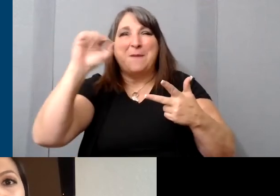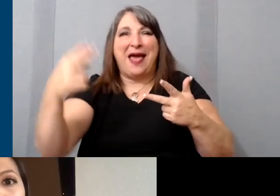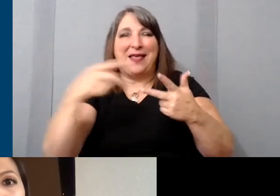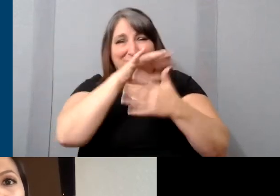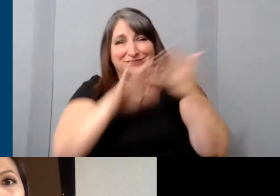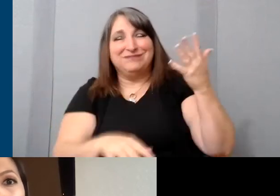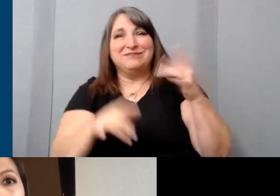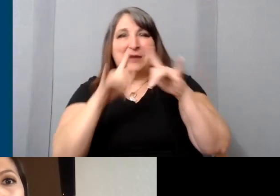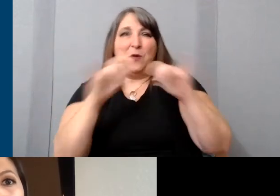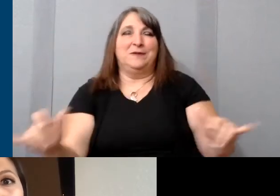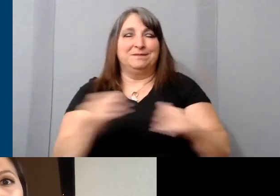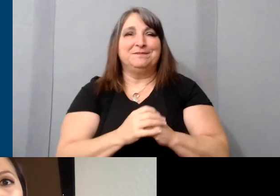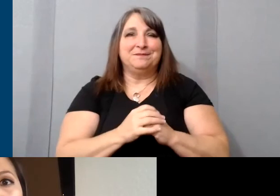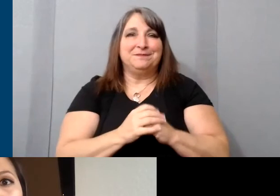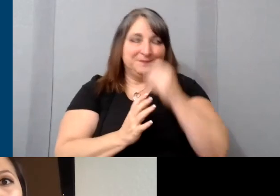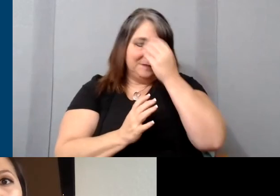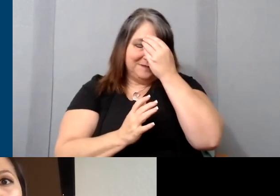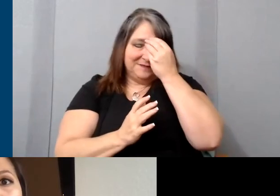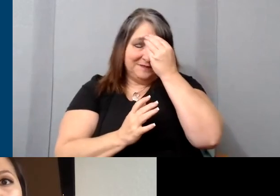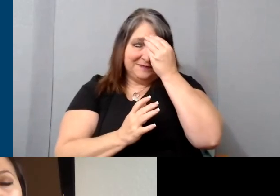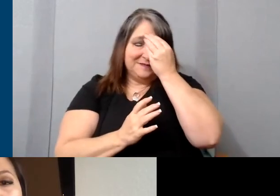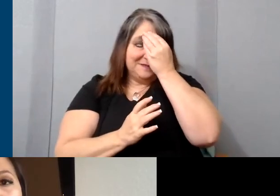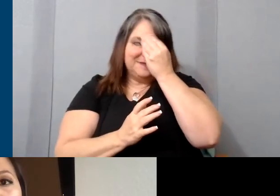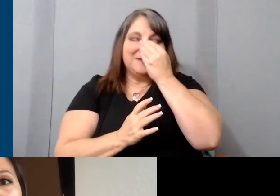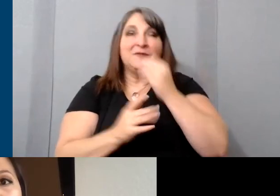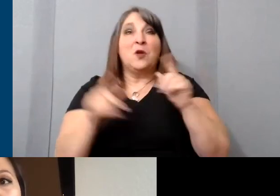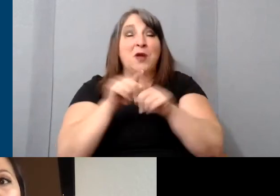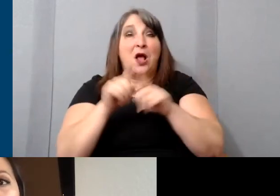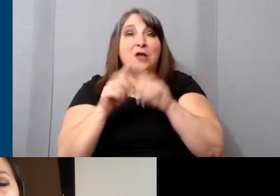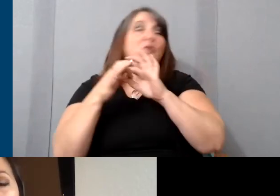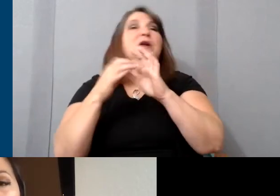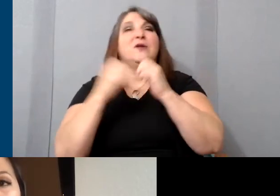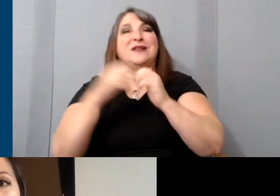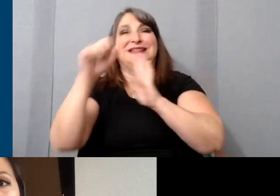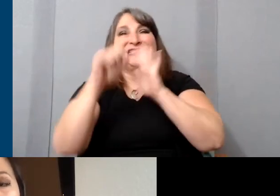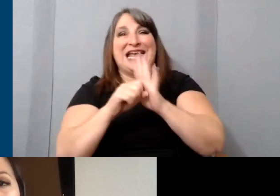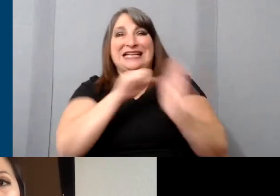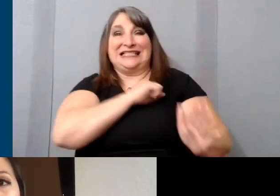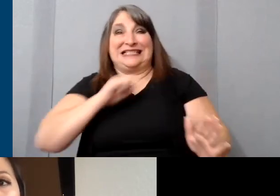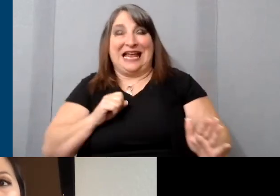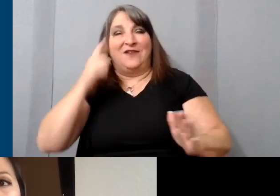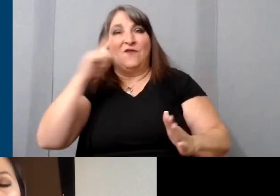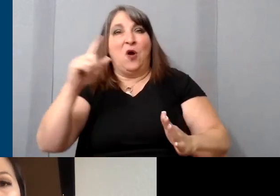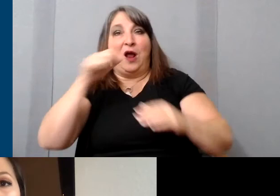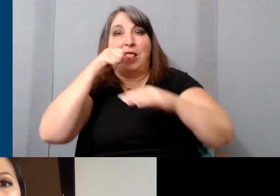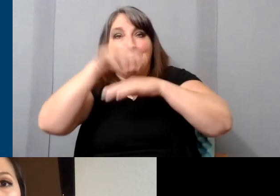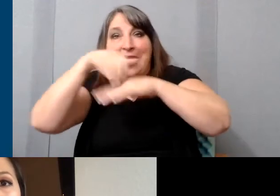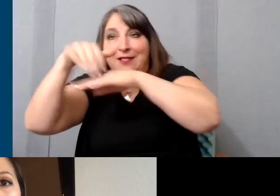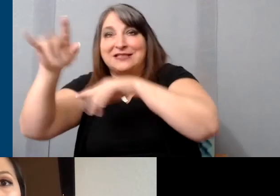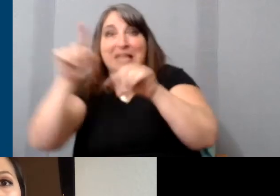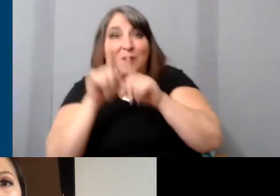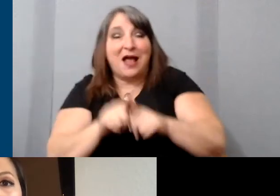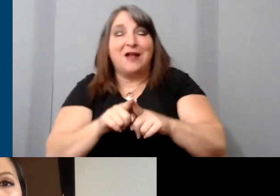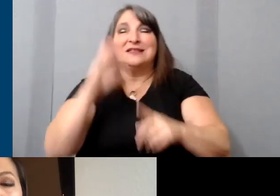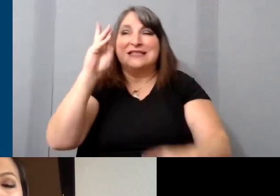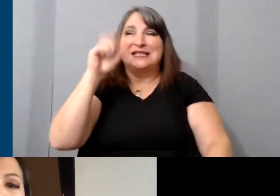Next slide, please. We also coordinated with the state Senate side on mailers as well, sending a total of